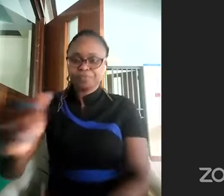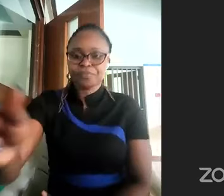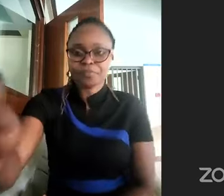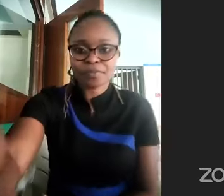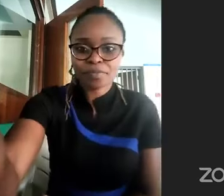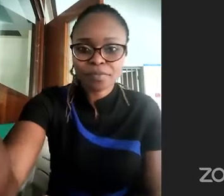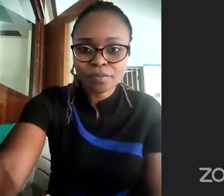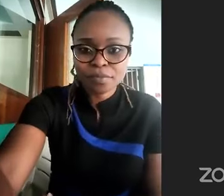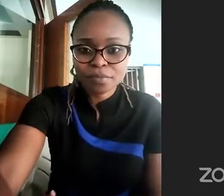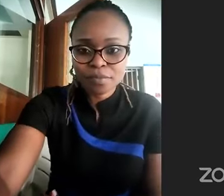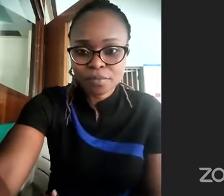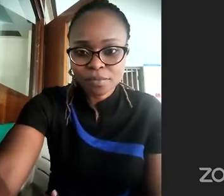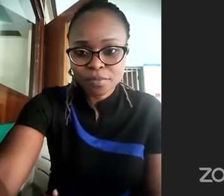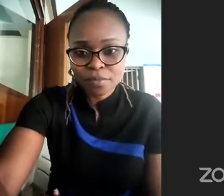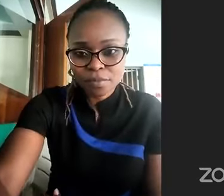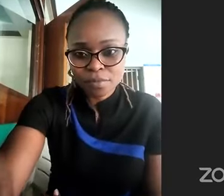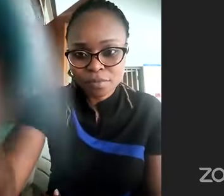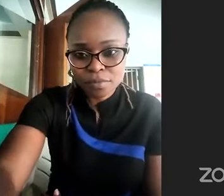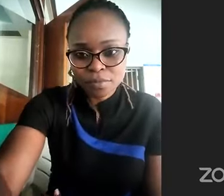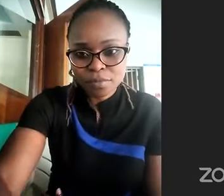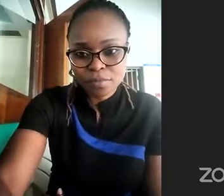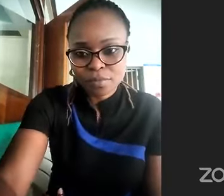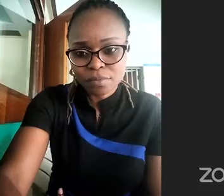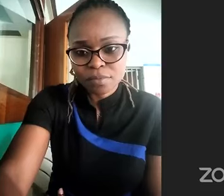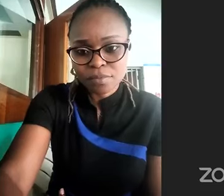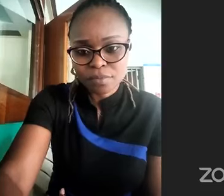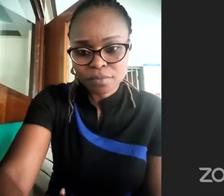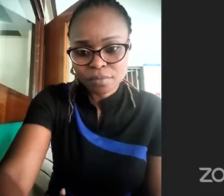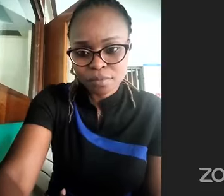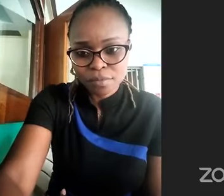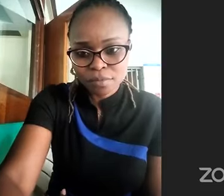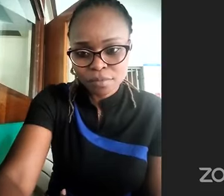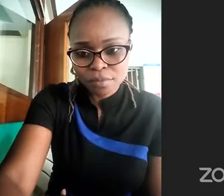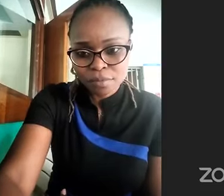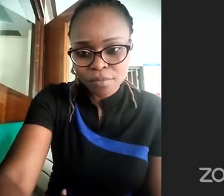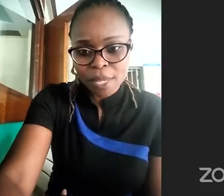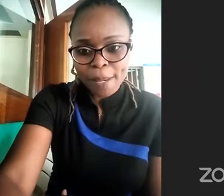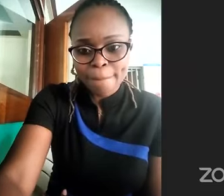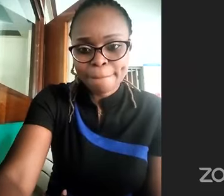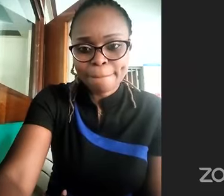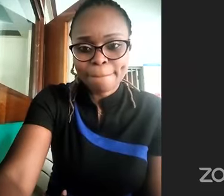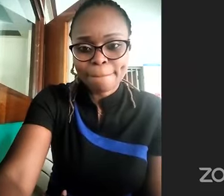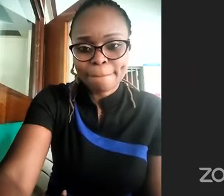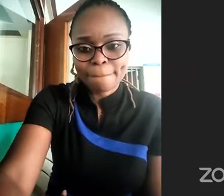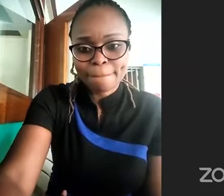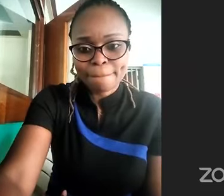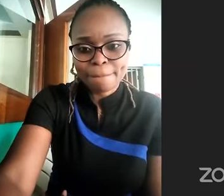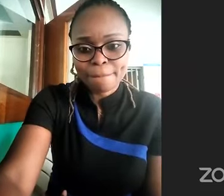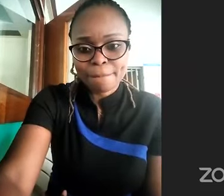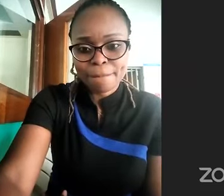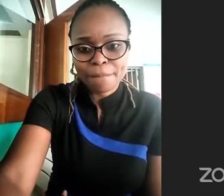own conversation and provide evidences to the government, to those who are to the policy